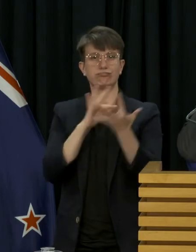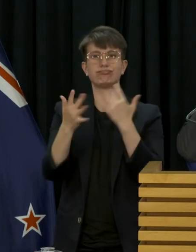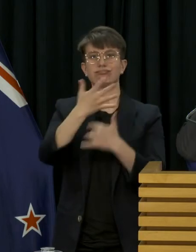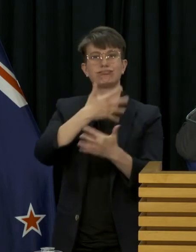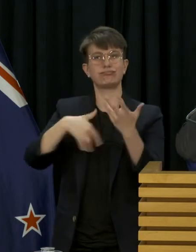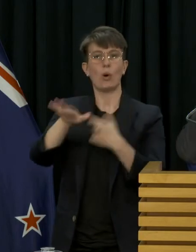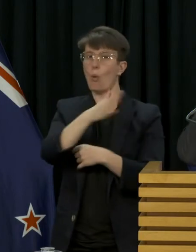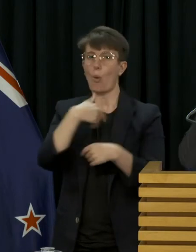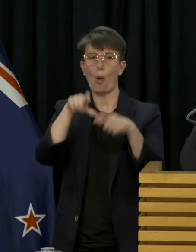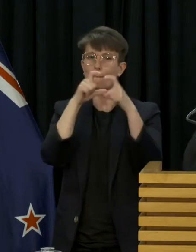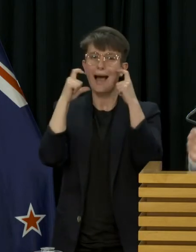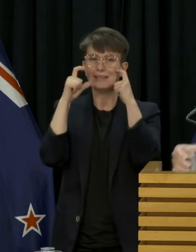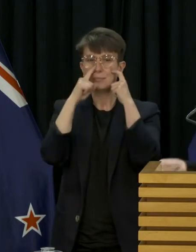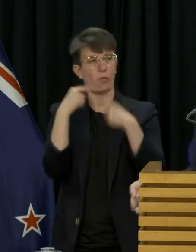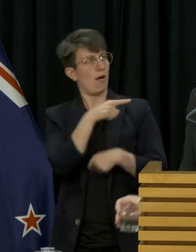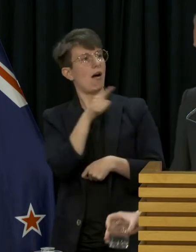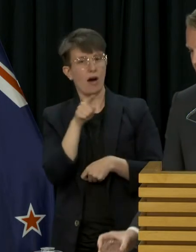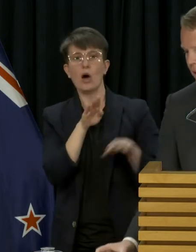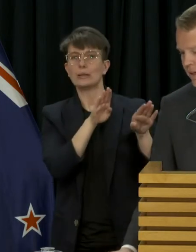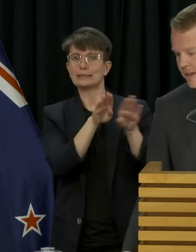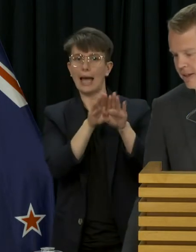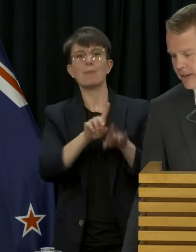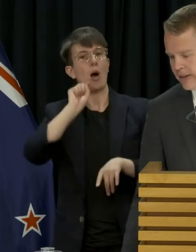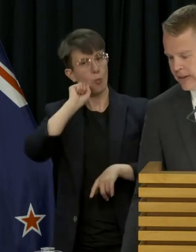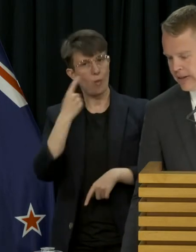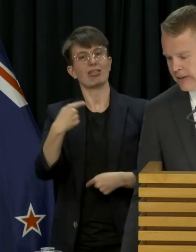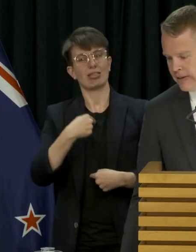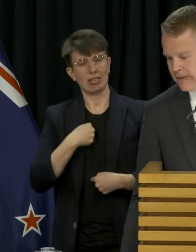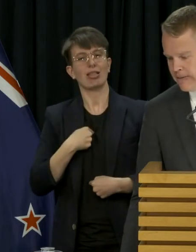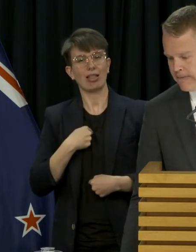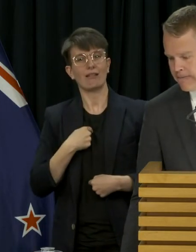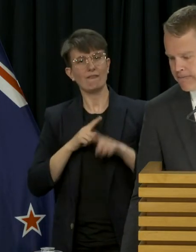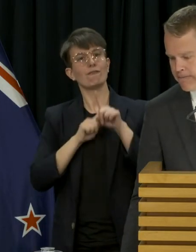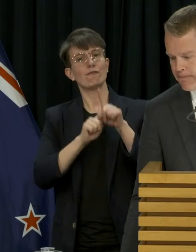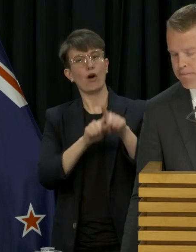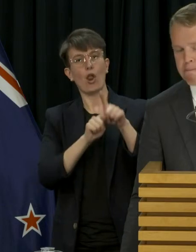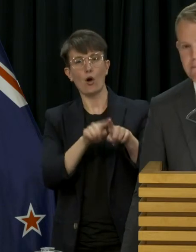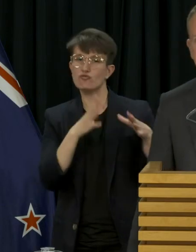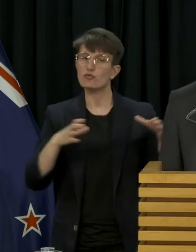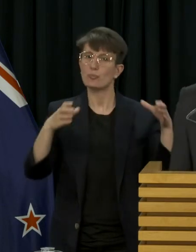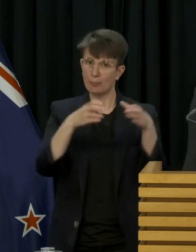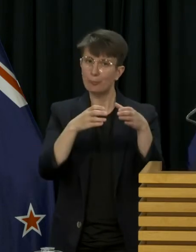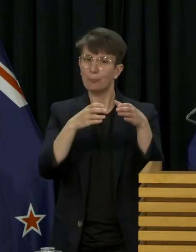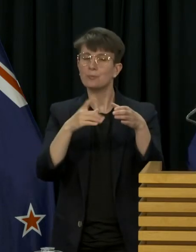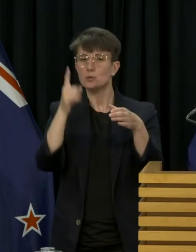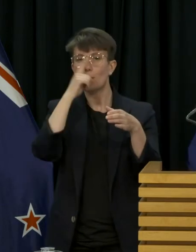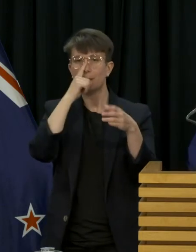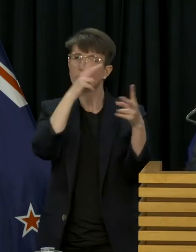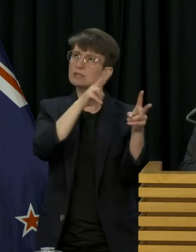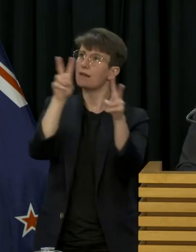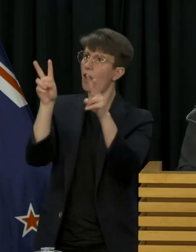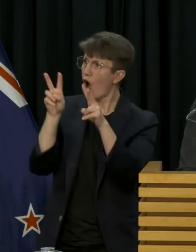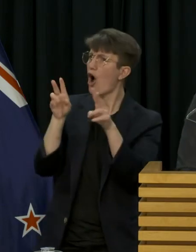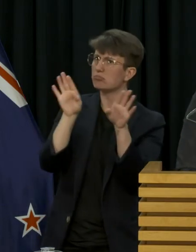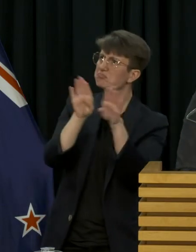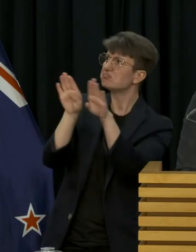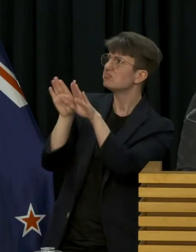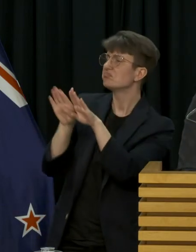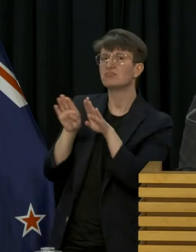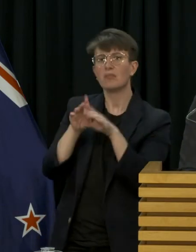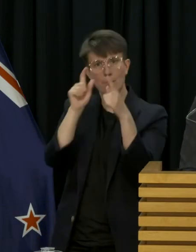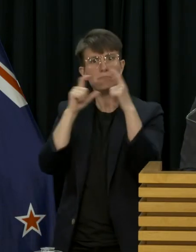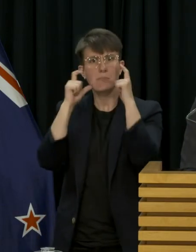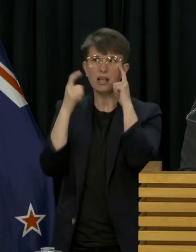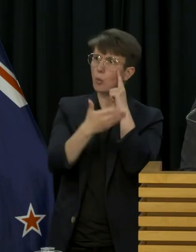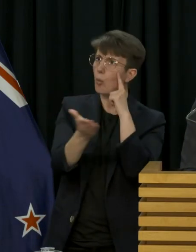an expectation that builds. Now, our view is that actually by creating an environment where people know that expectation, they see people around them doing it, we hope that that will